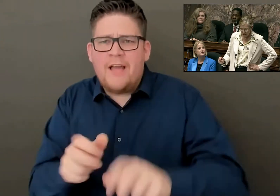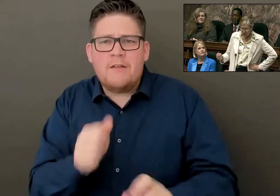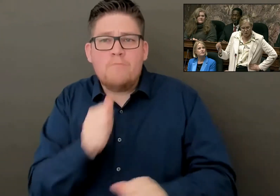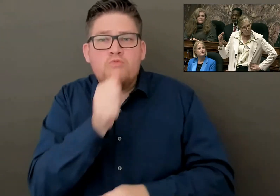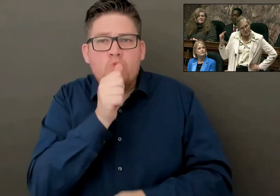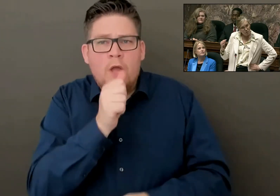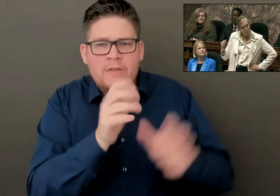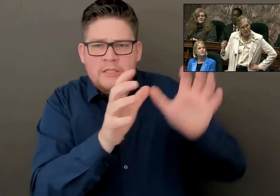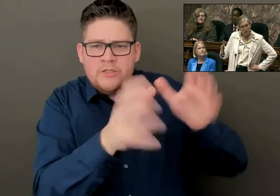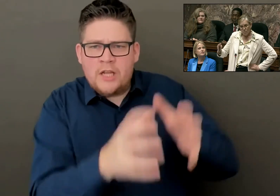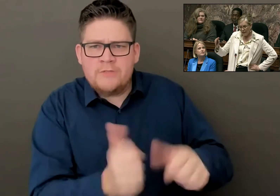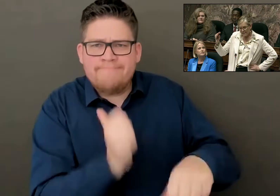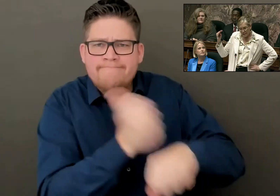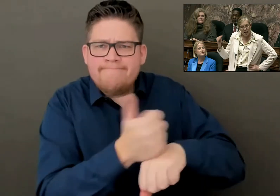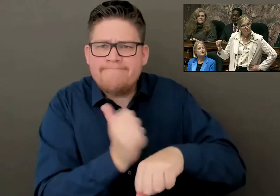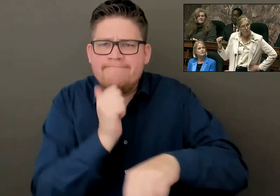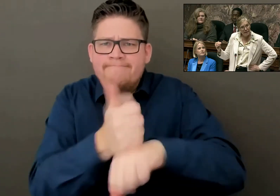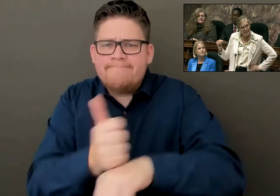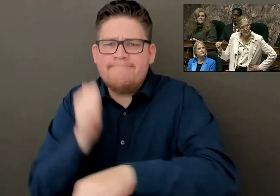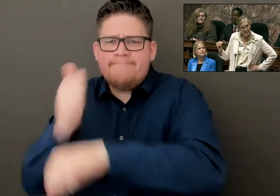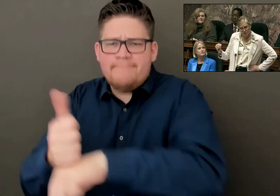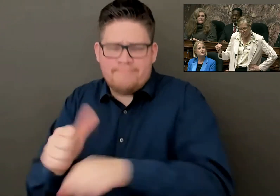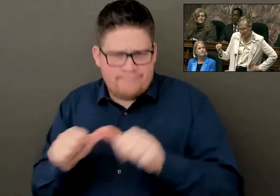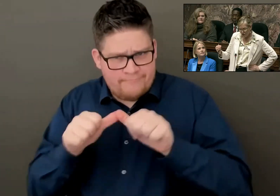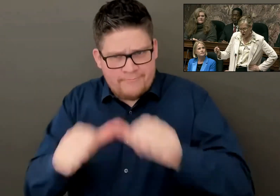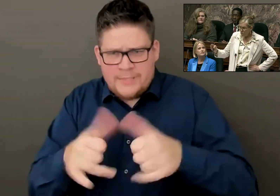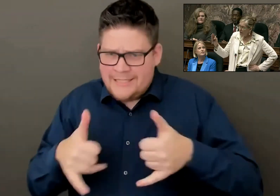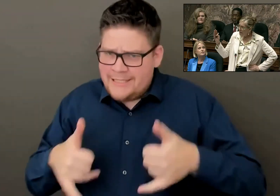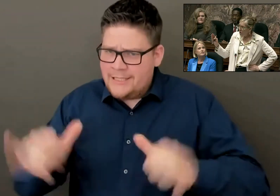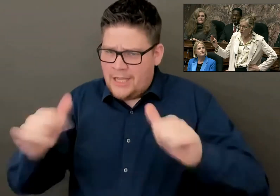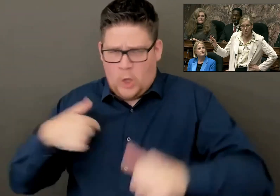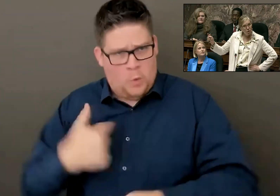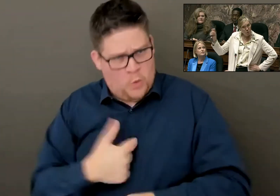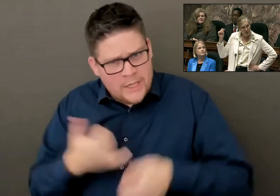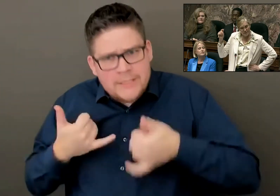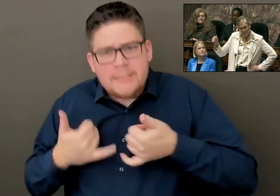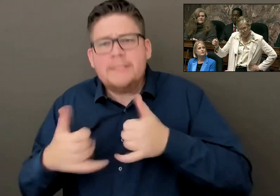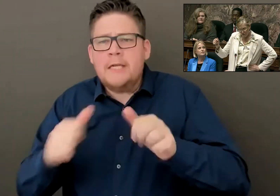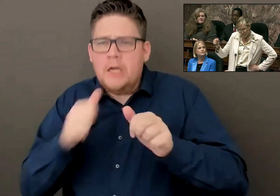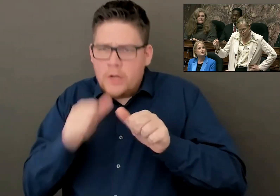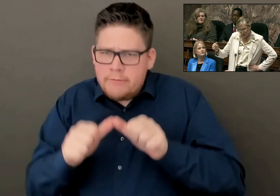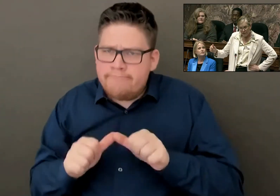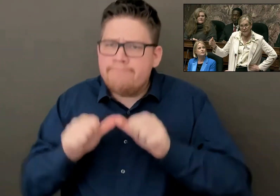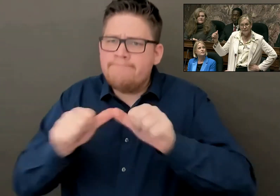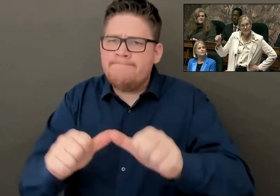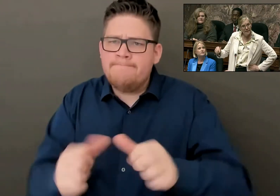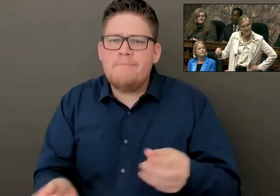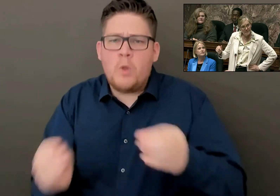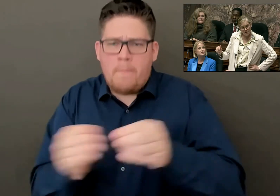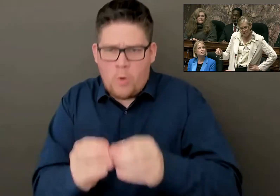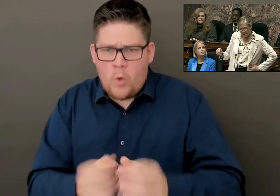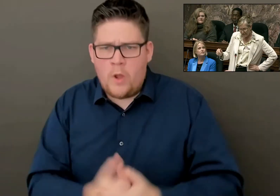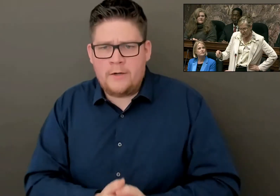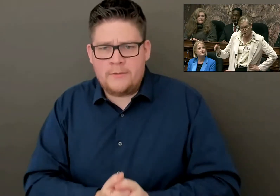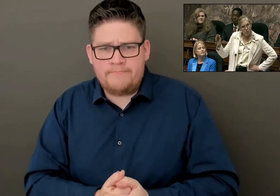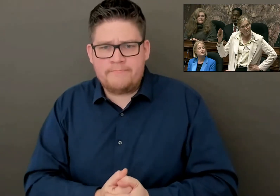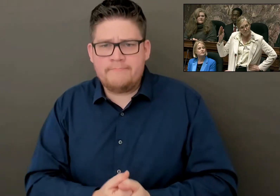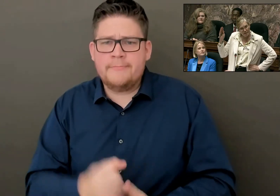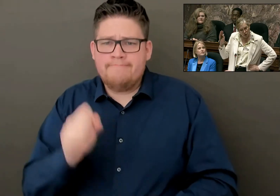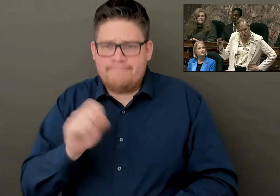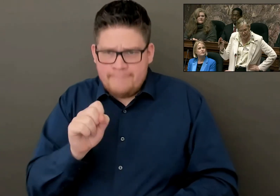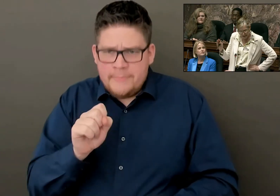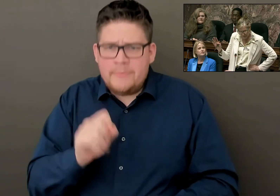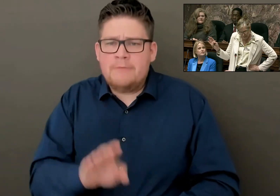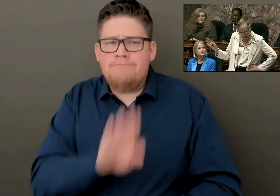face, Mr. Speaker, what is an unprecedented challenge. We know, north and south of the border, citizens and businesses are going to